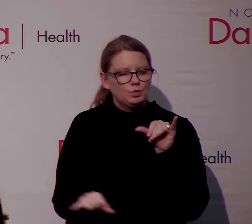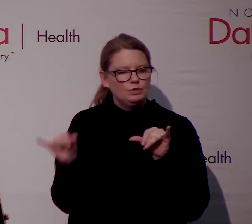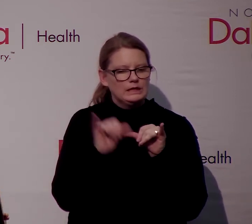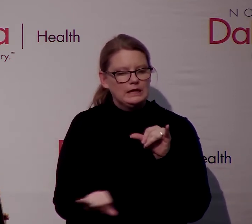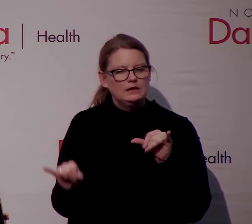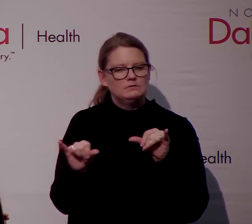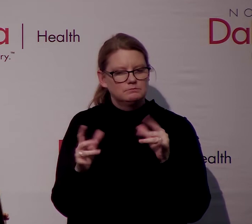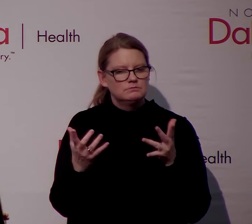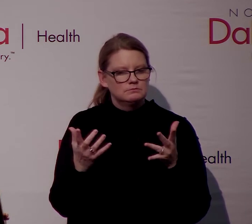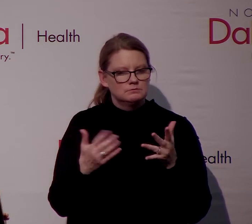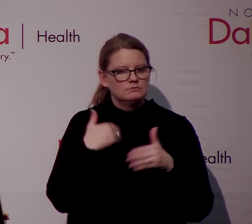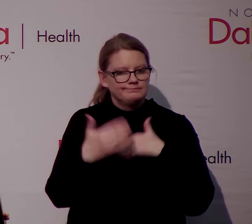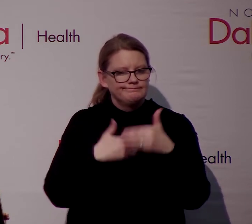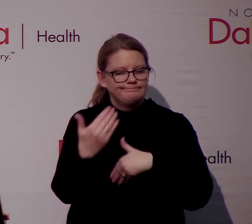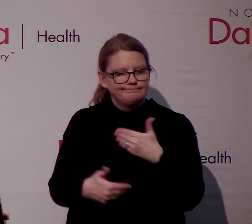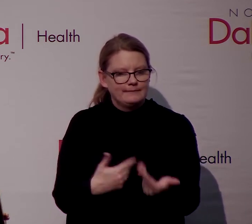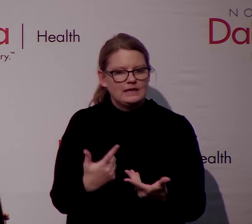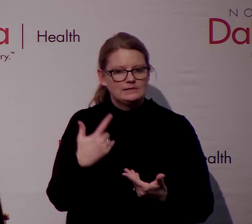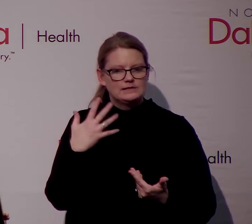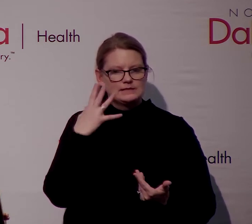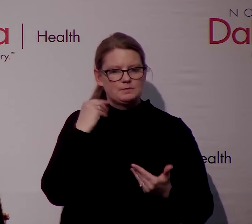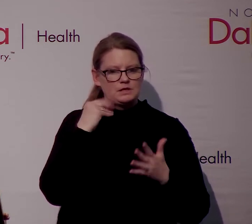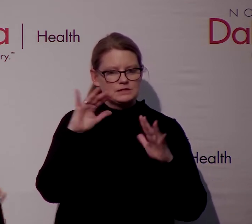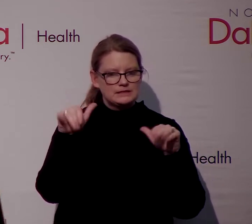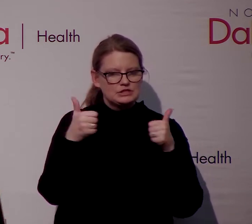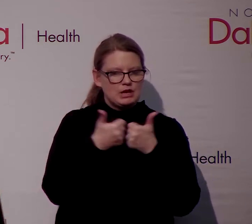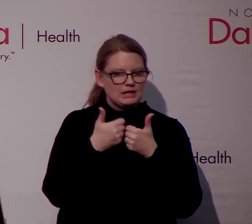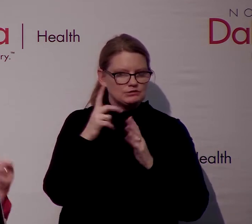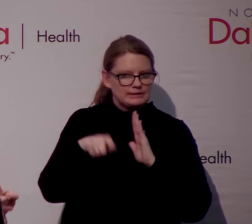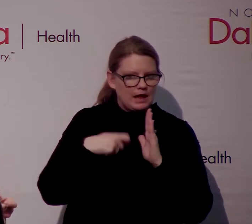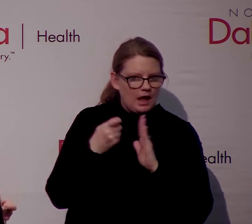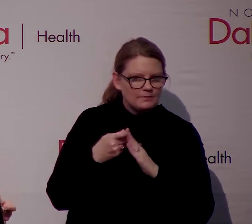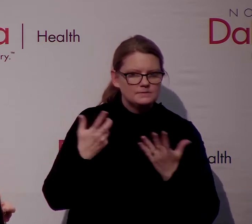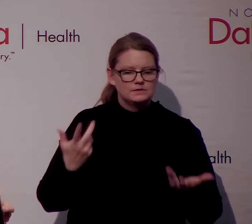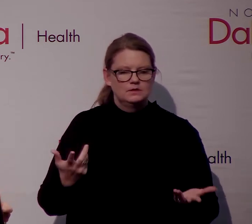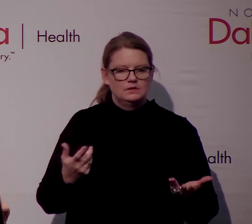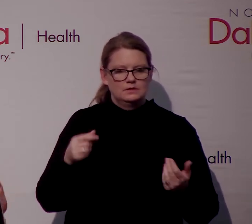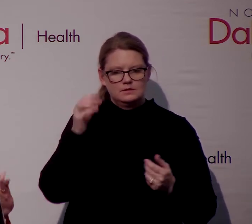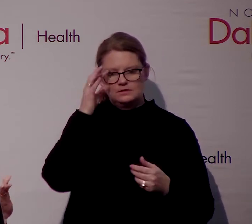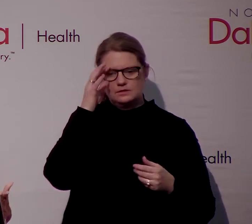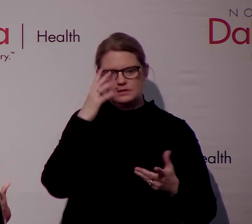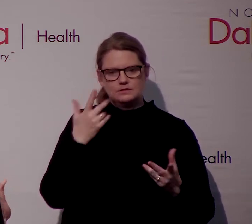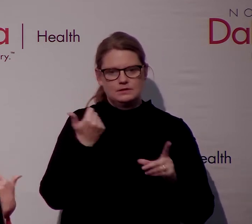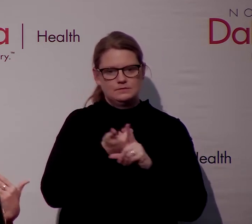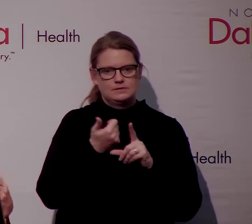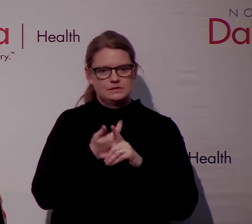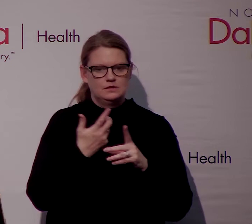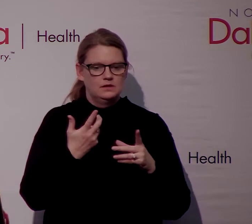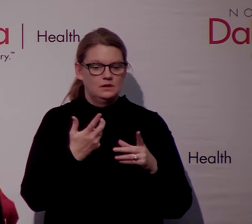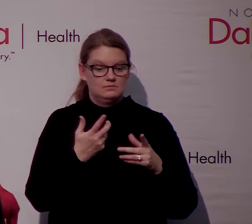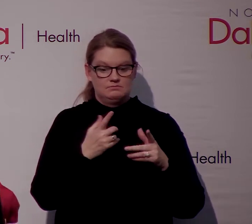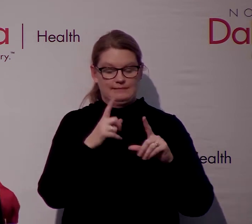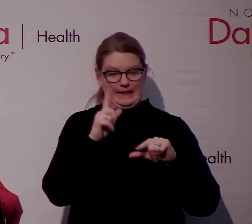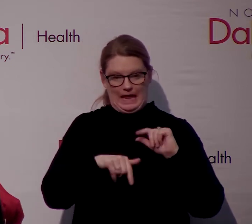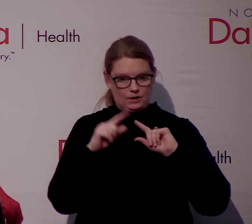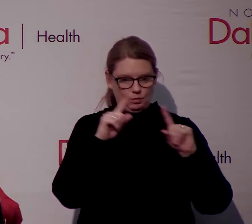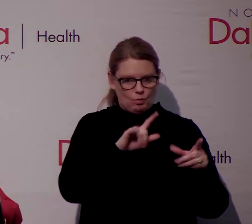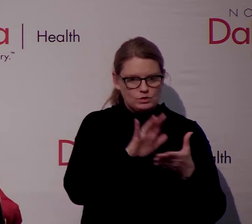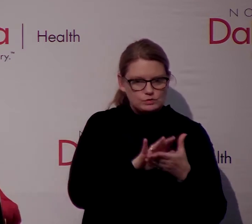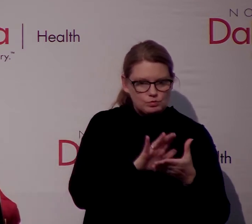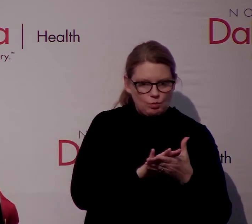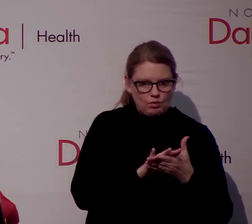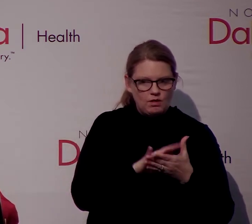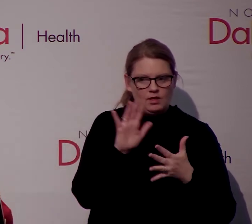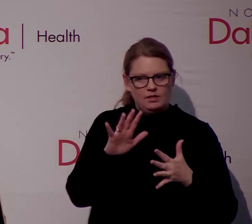important for young people as they experience challenging times when they are absent the routine of a school, their anxiety